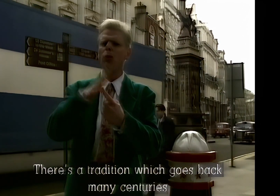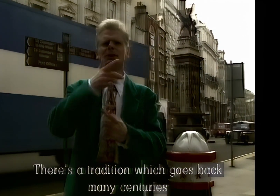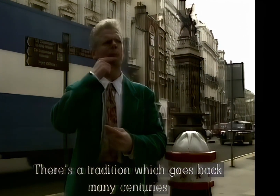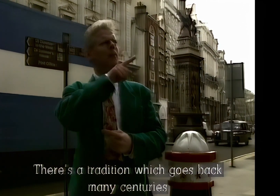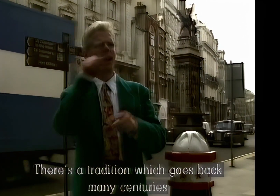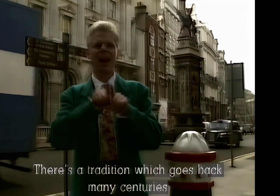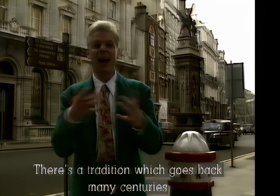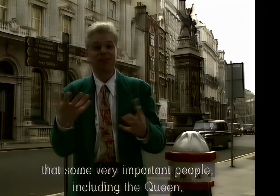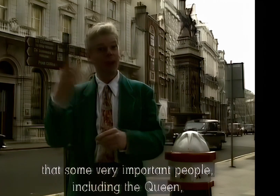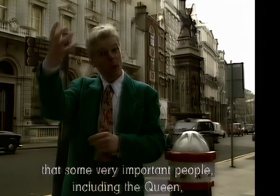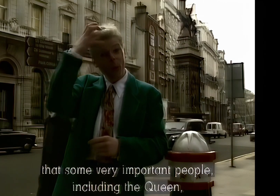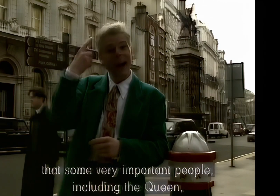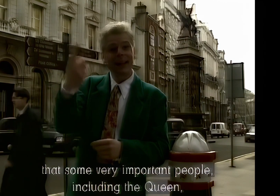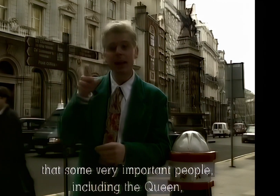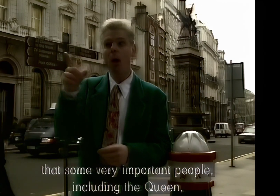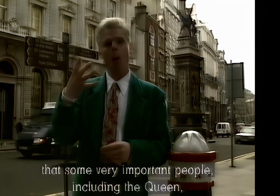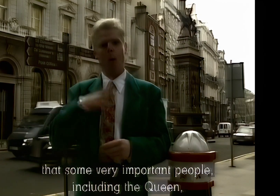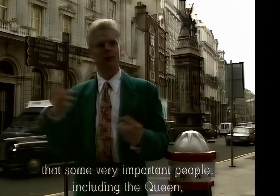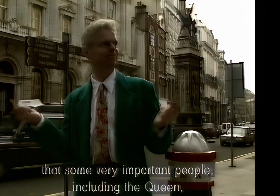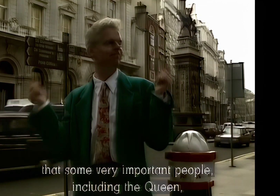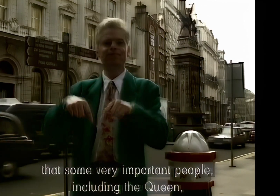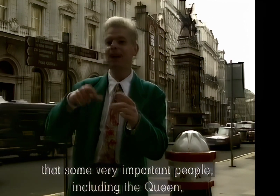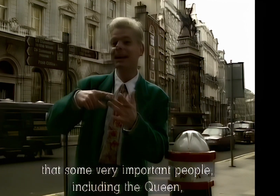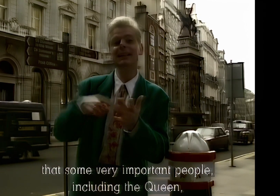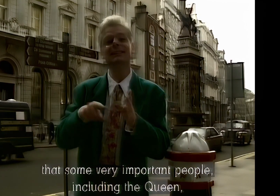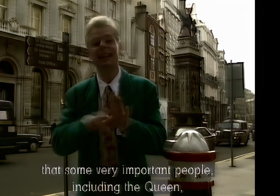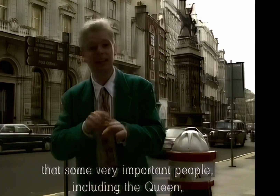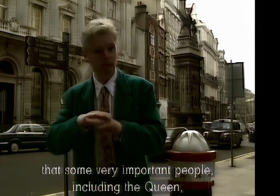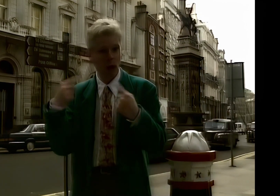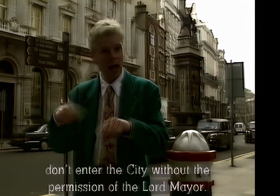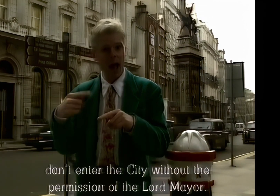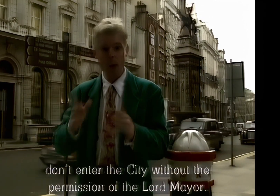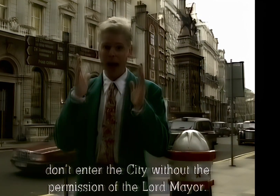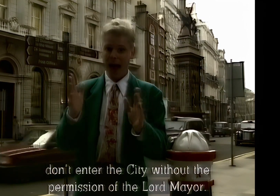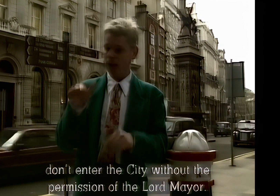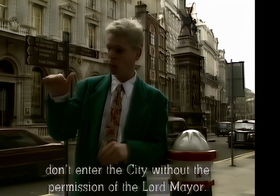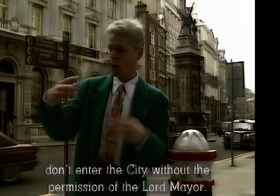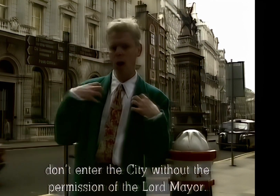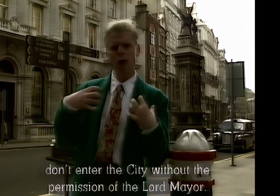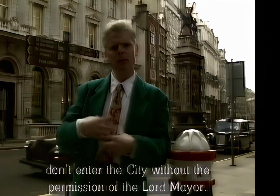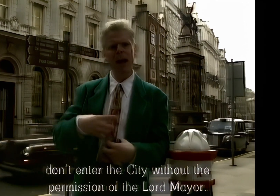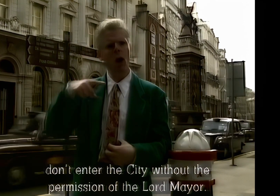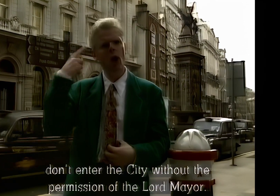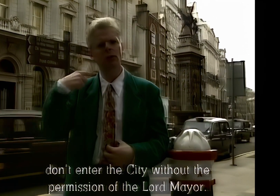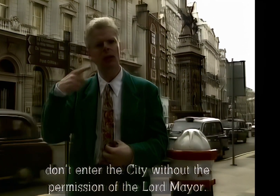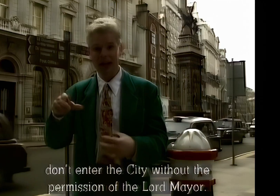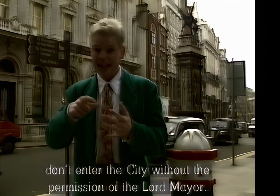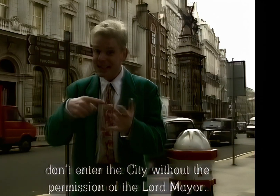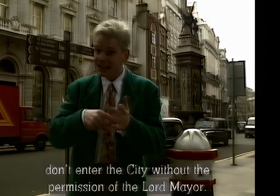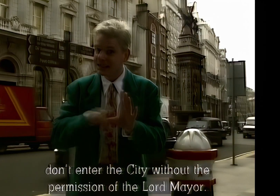Now it's a tradition which goes back many centuries that some very important people, including the Queen, don't enter